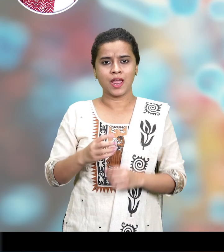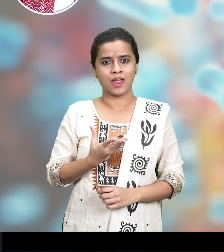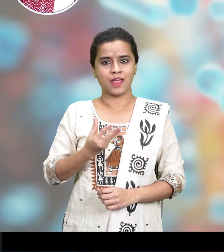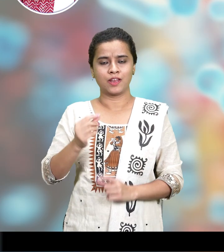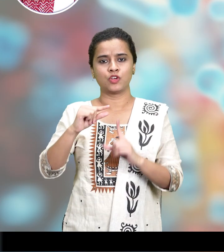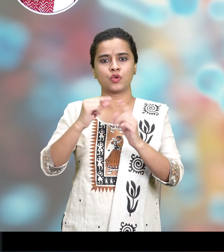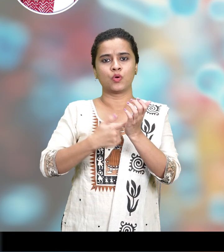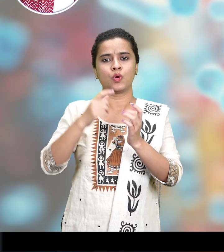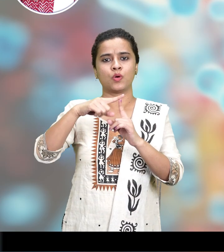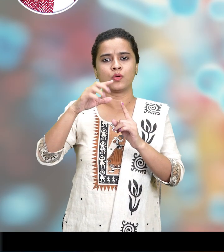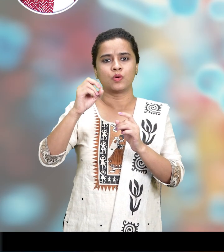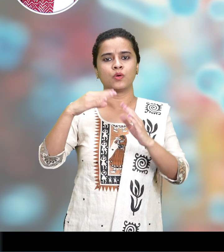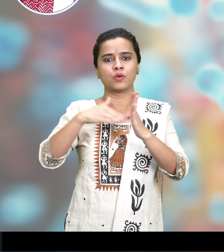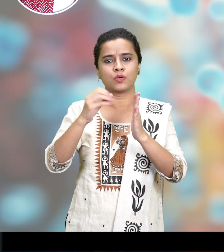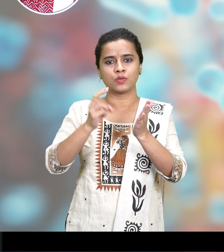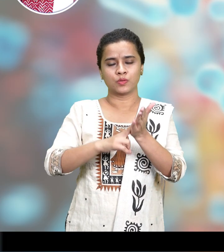protozoans.